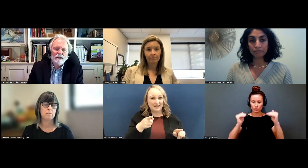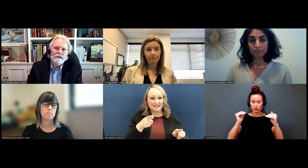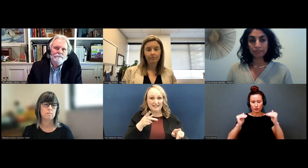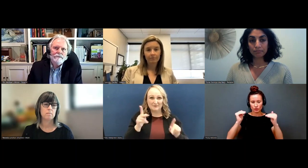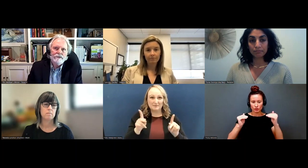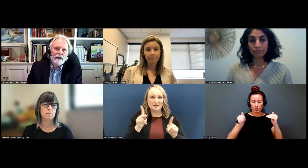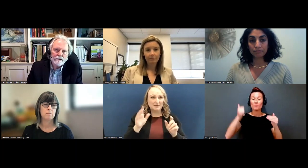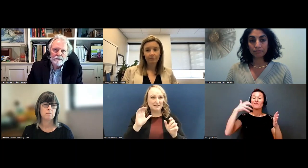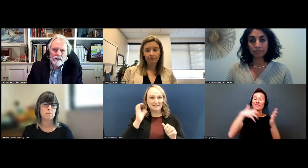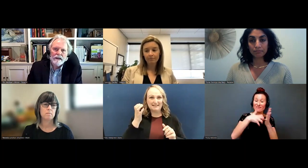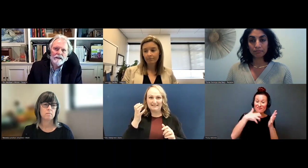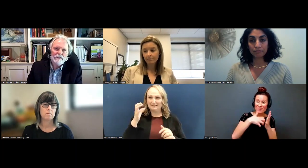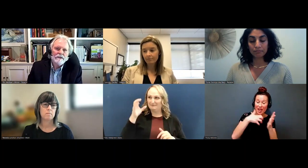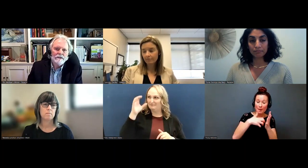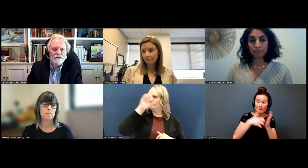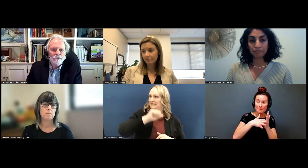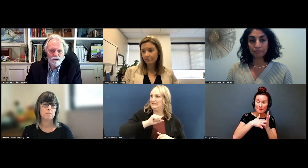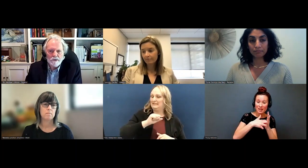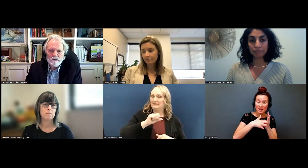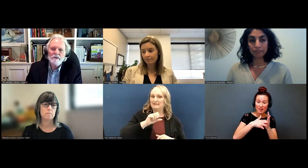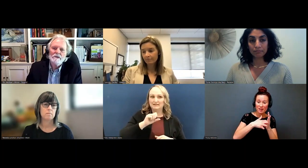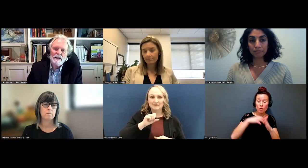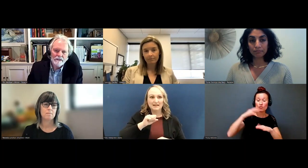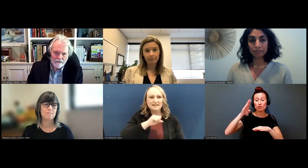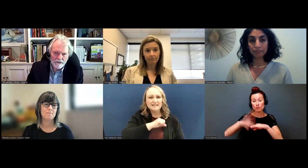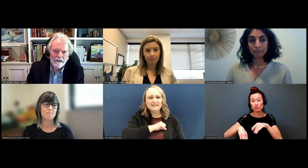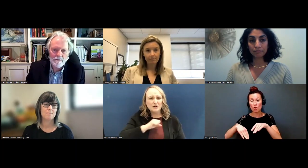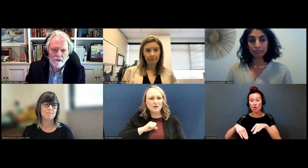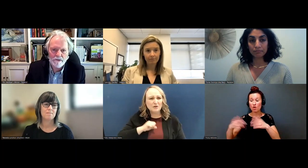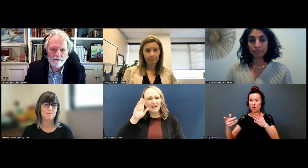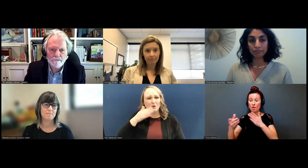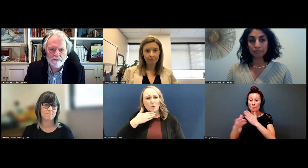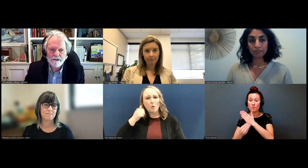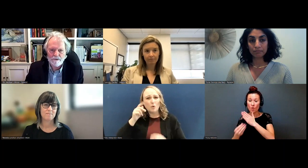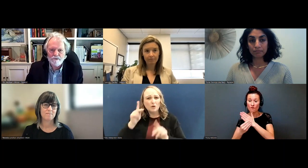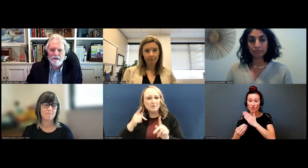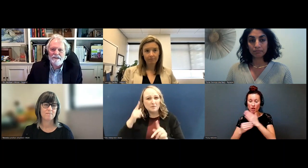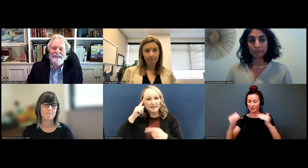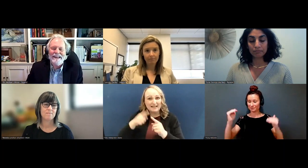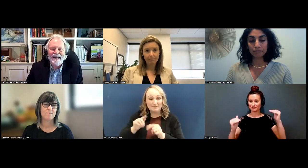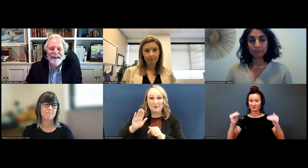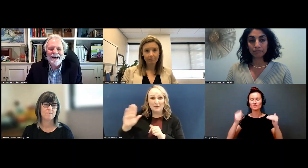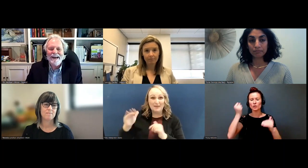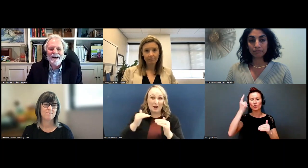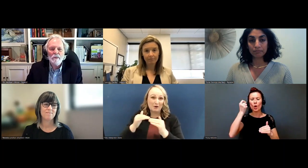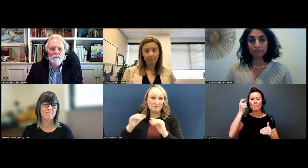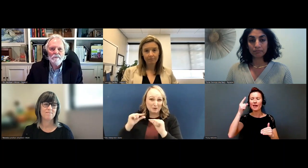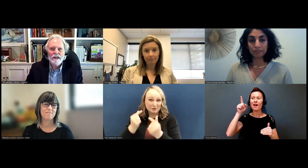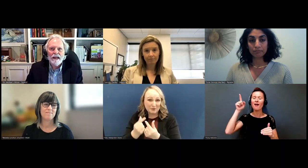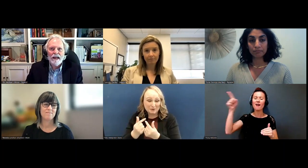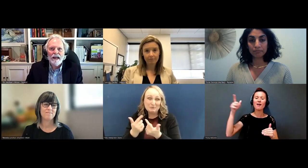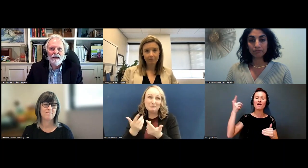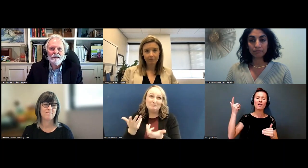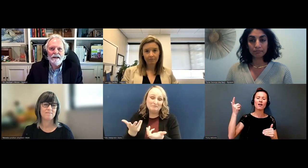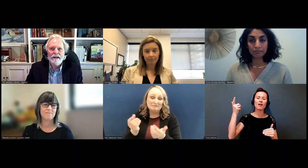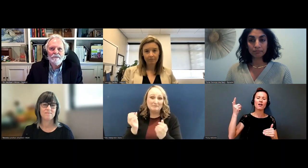by senators. I get it, senators are older people and they're thinking about their own peer group.